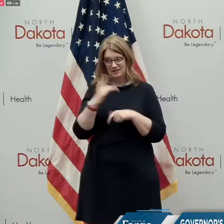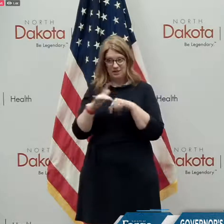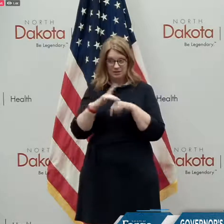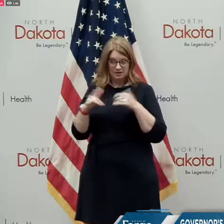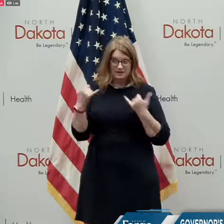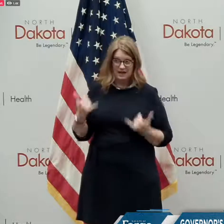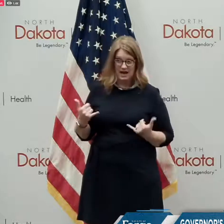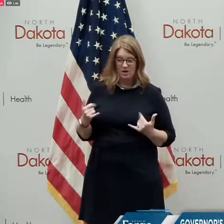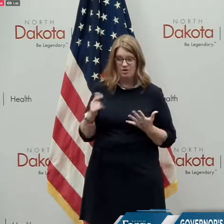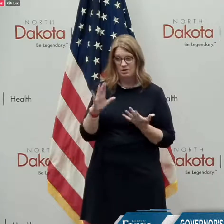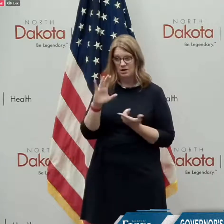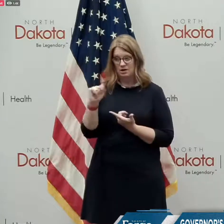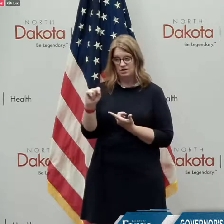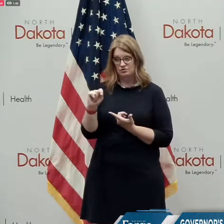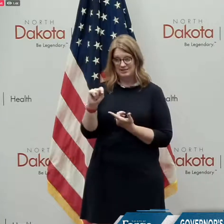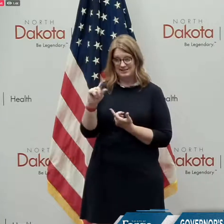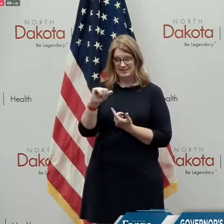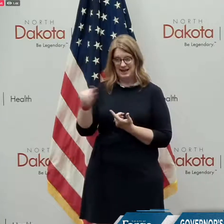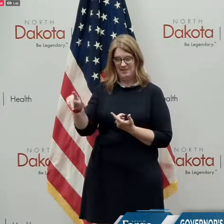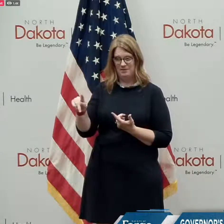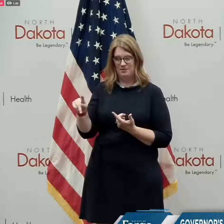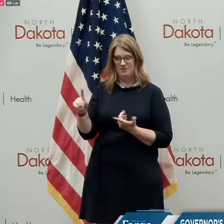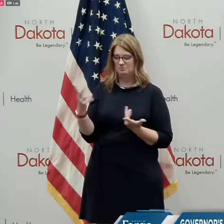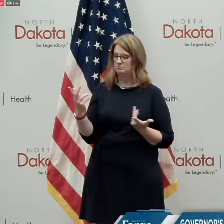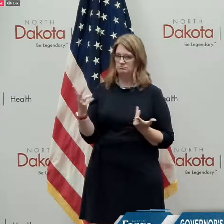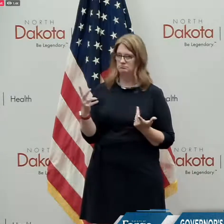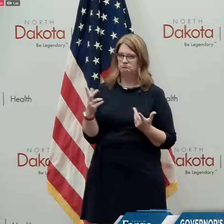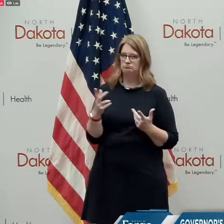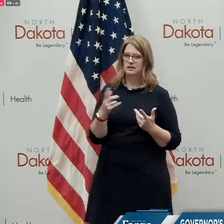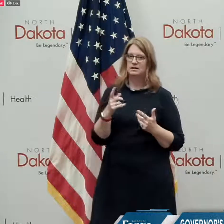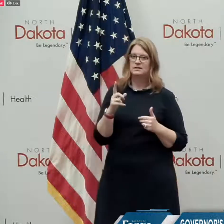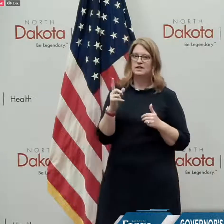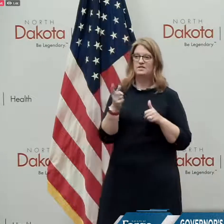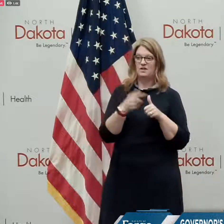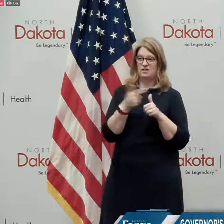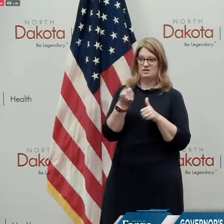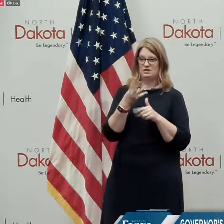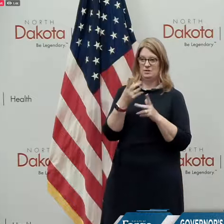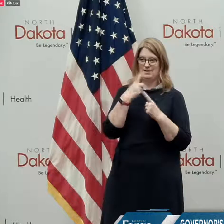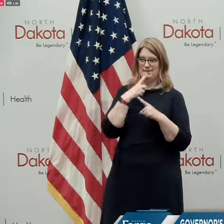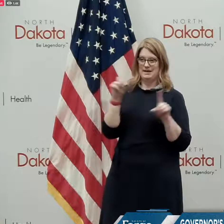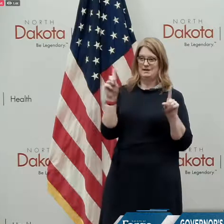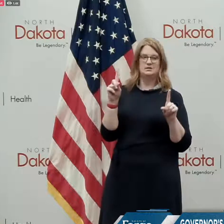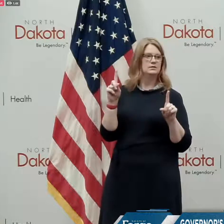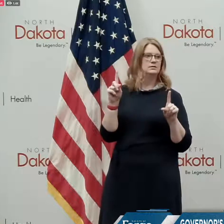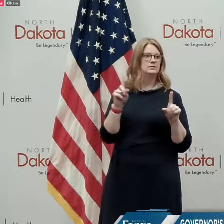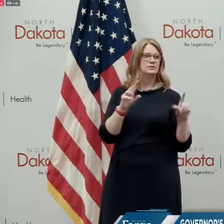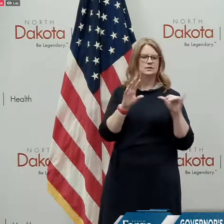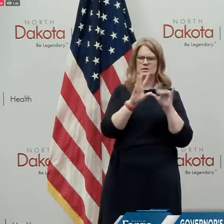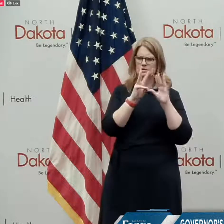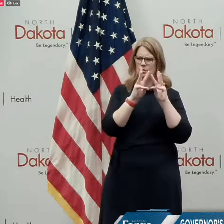say they're a contact tracing app, unless they're among the first few that have been announced, because was it Wyoming, North